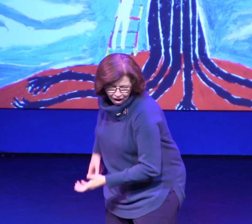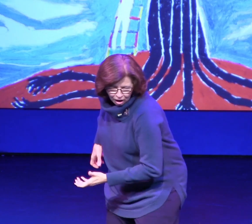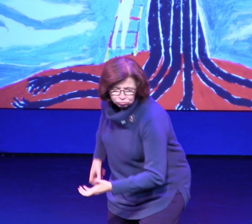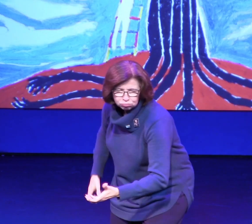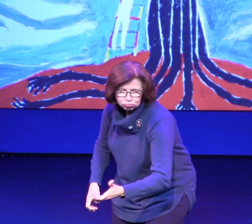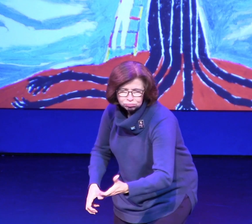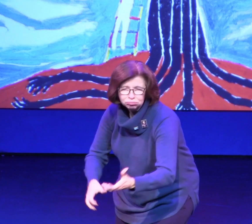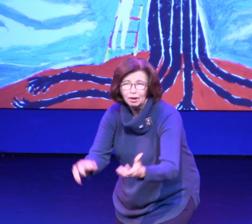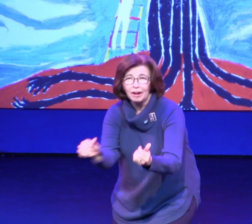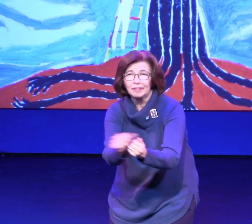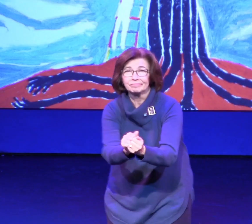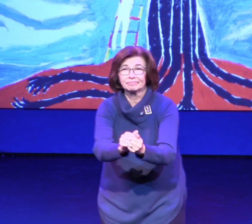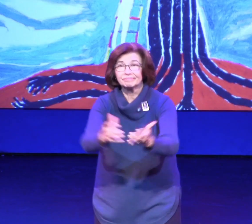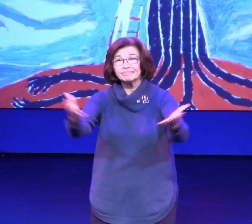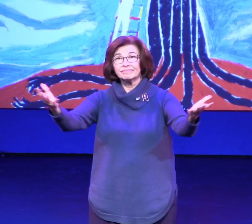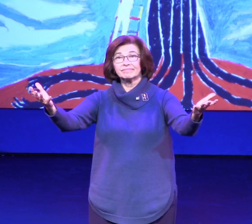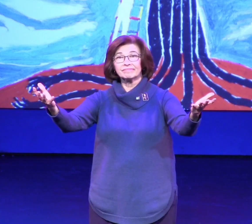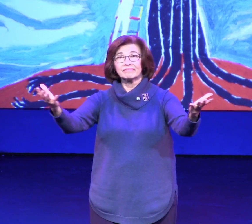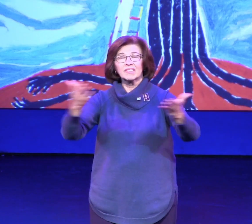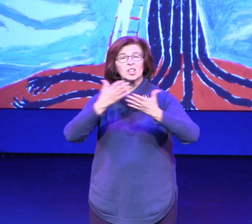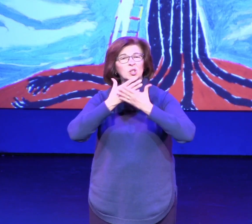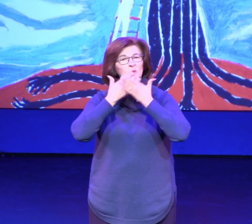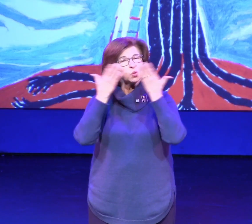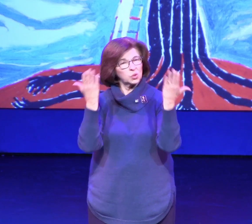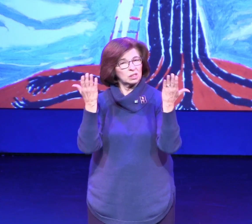destroyed into wood chips and sawdust with machines.